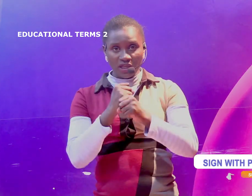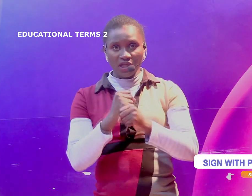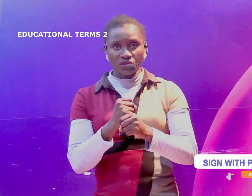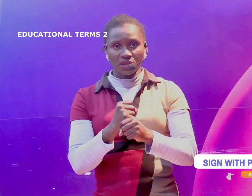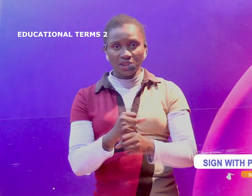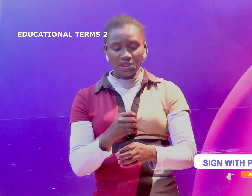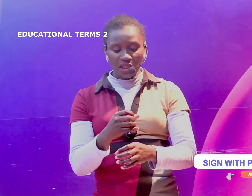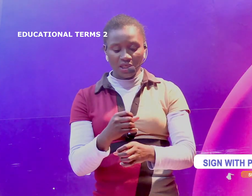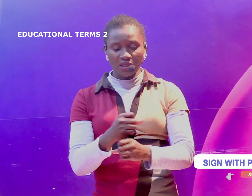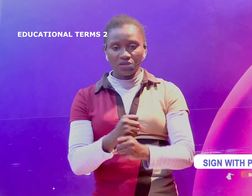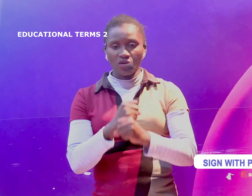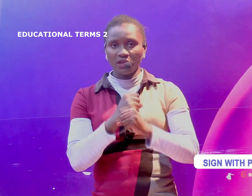obligation, it is like this, obligation,